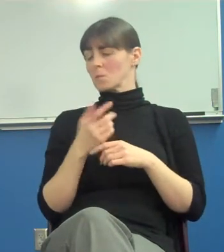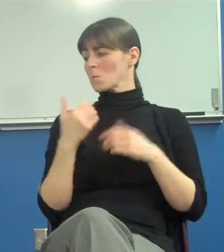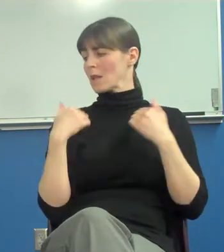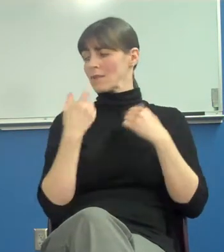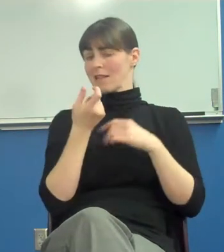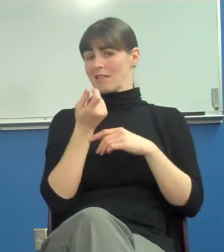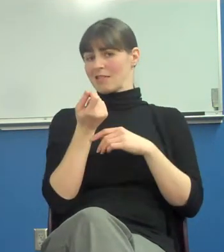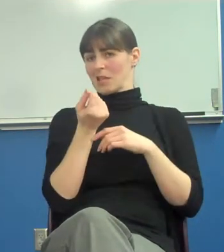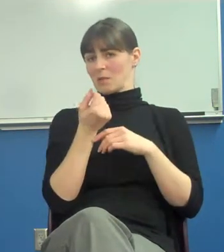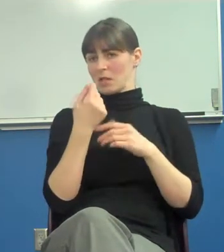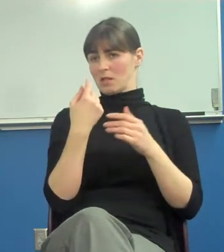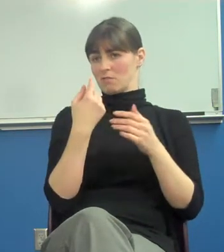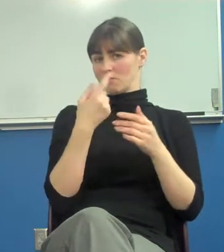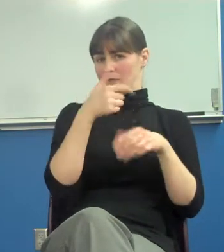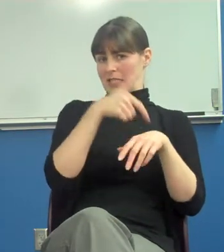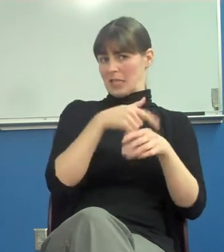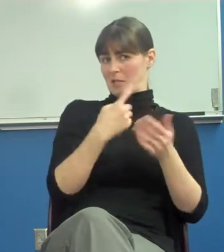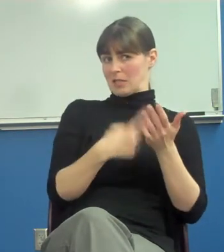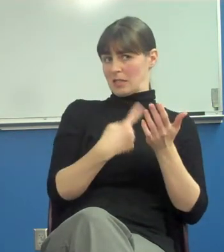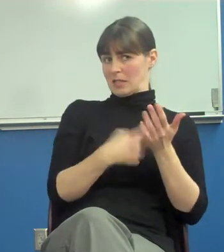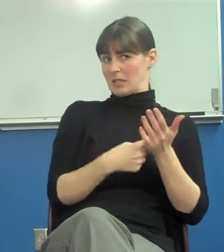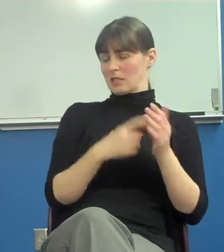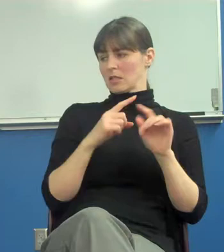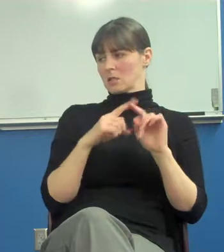little bit of time for this, but I would rather